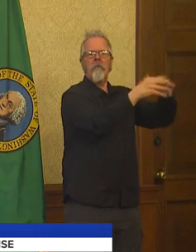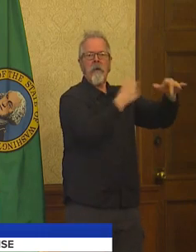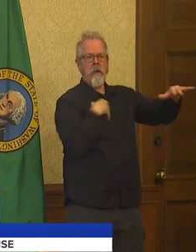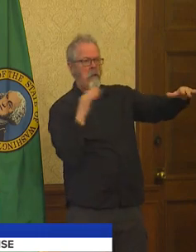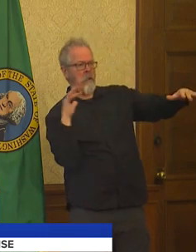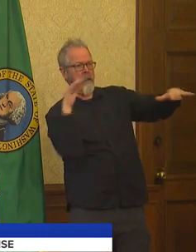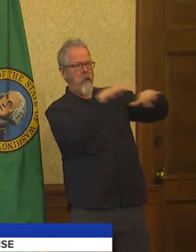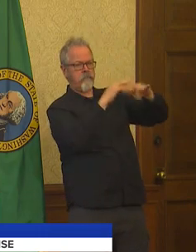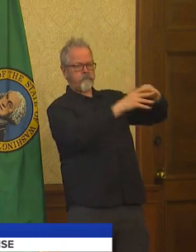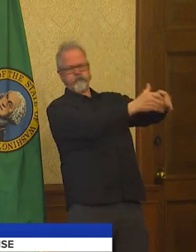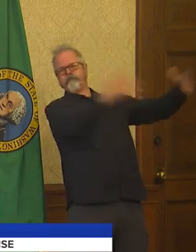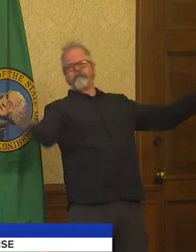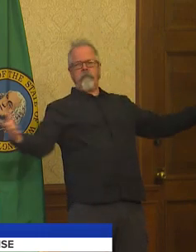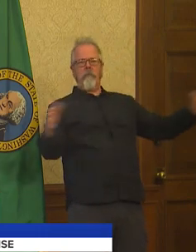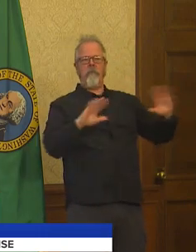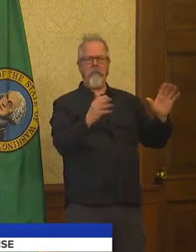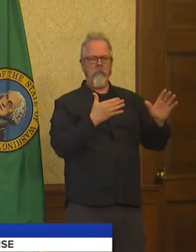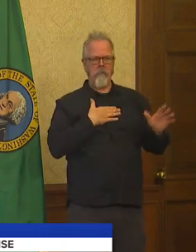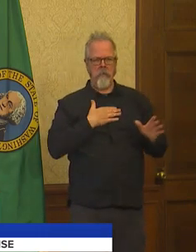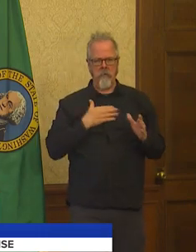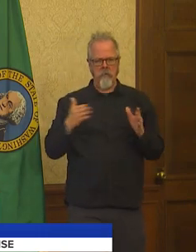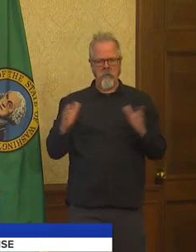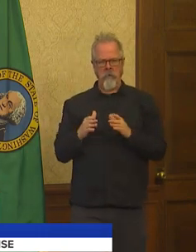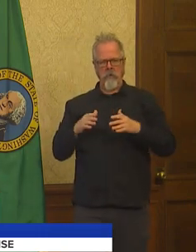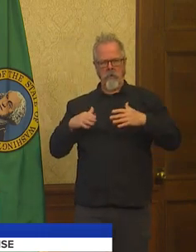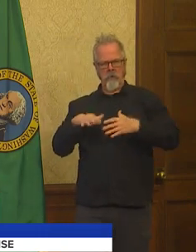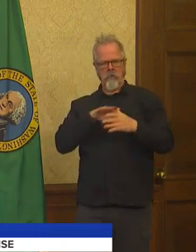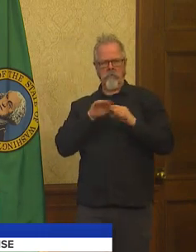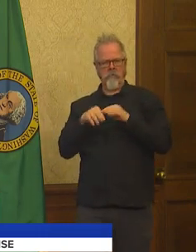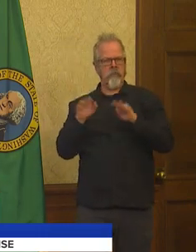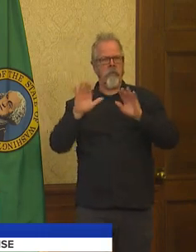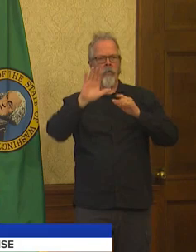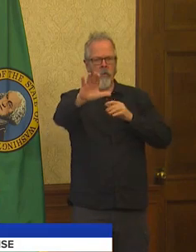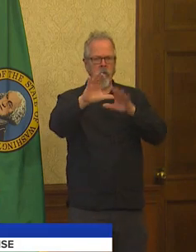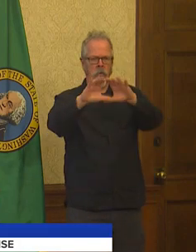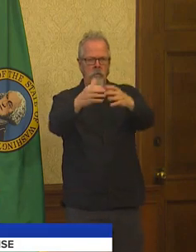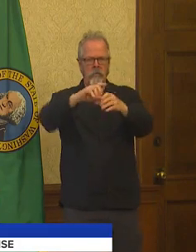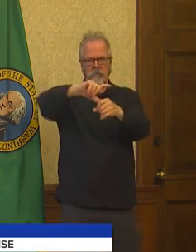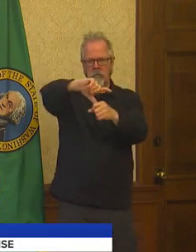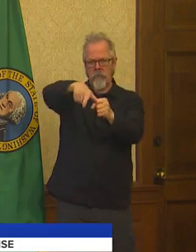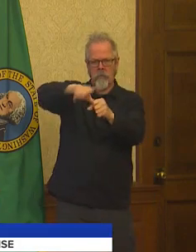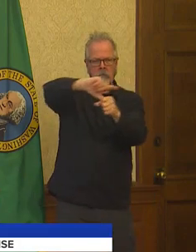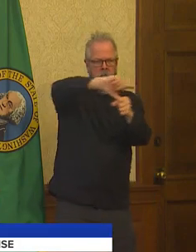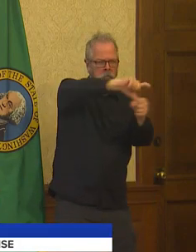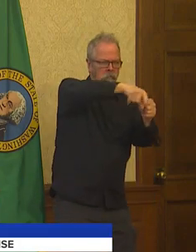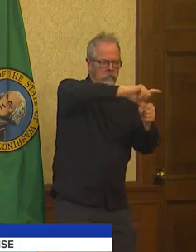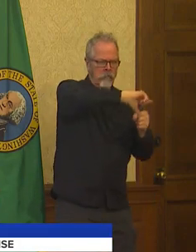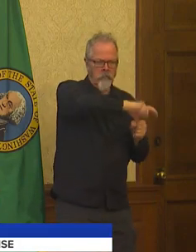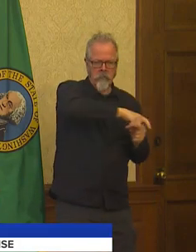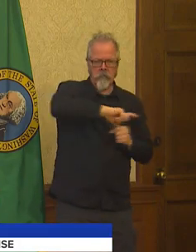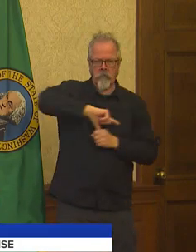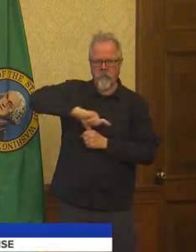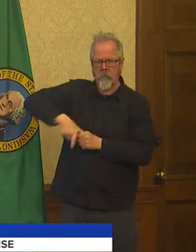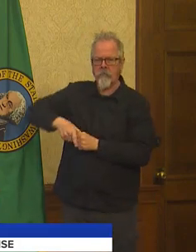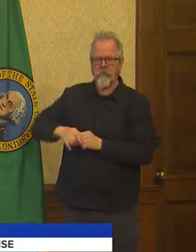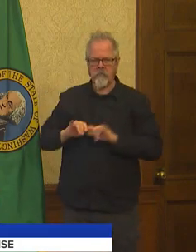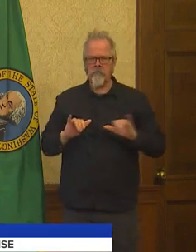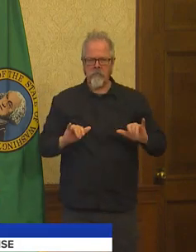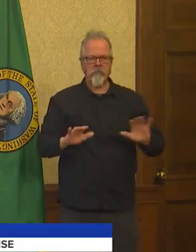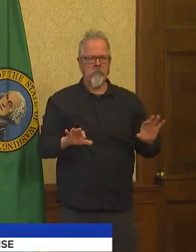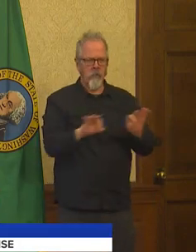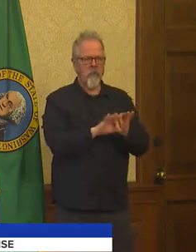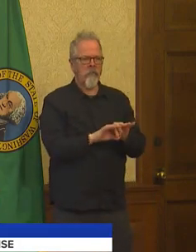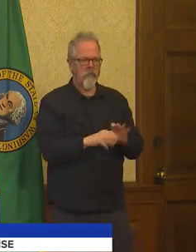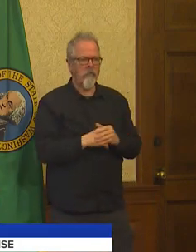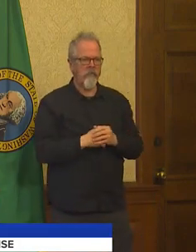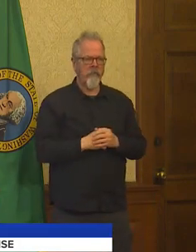communities. We know we need to avoid crowds, even outside. I've seen pictures of a couple hundred people at a trailhead at the top of a mountain.